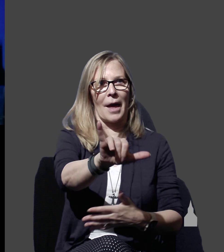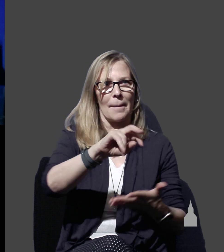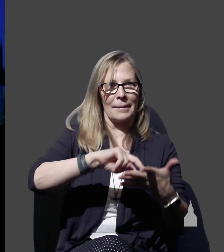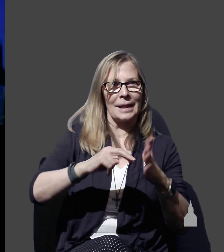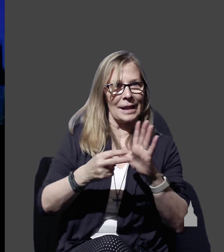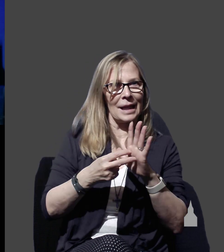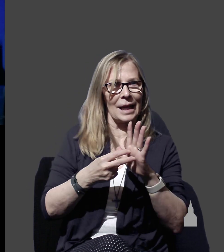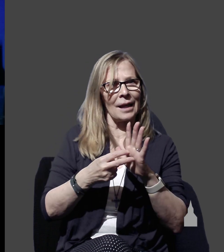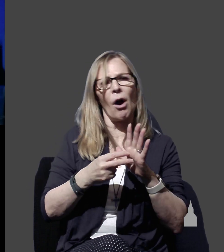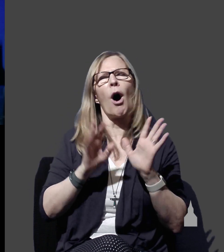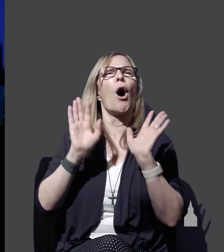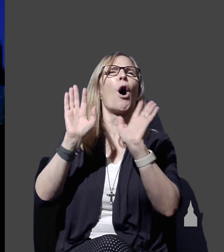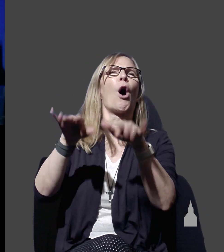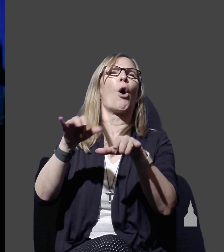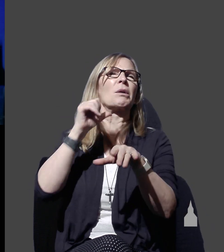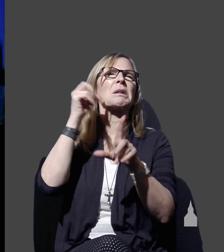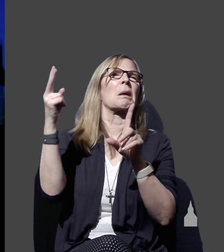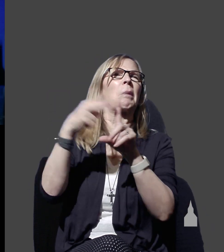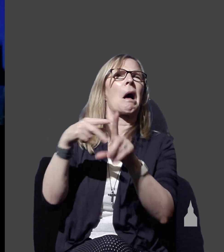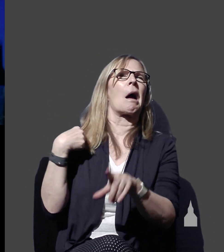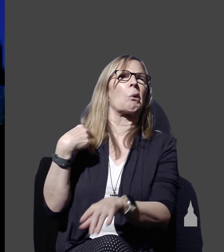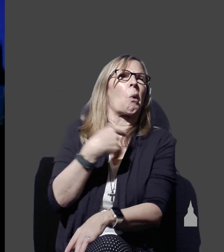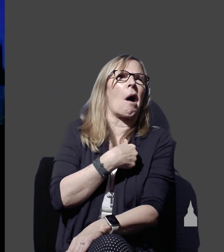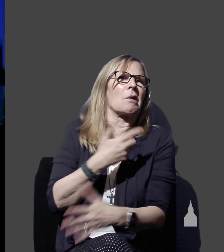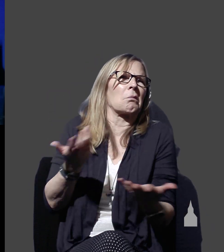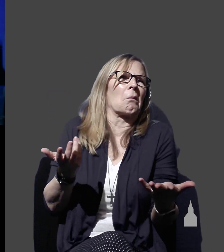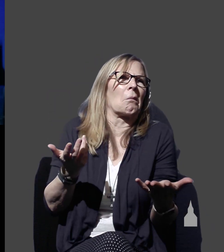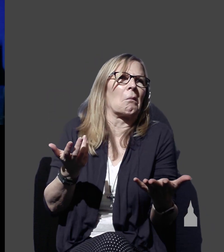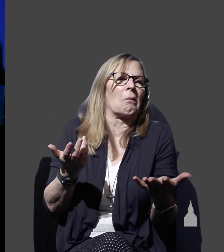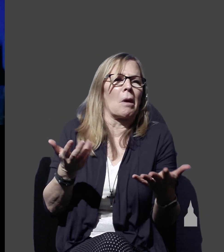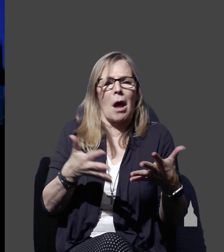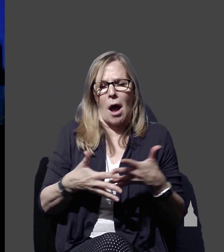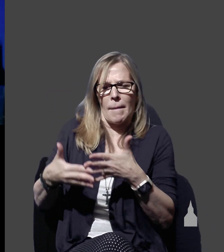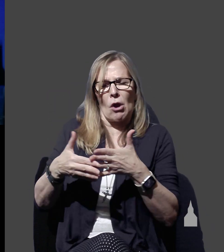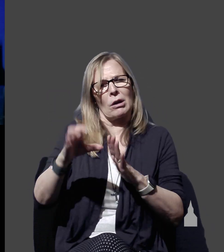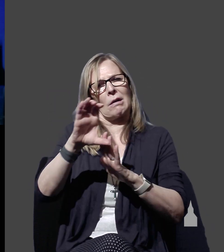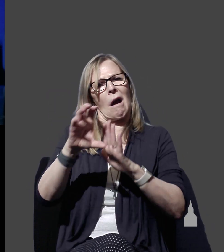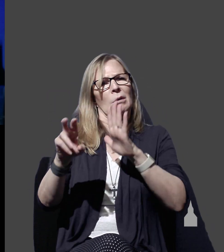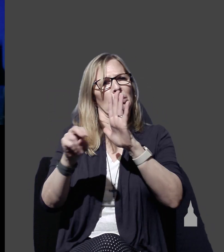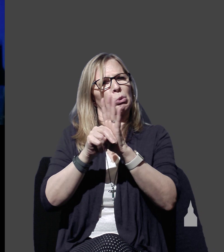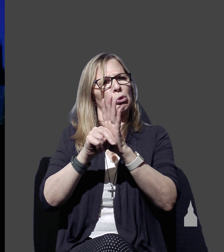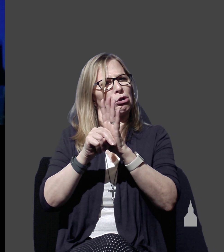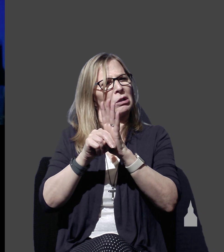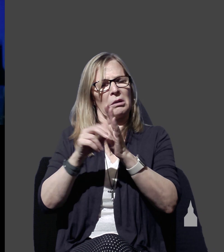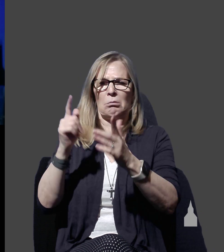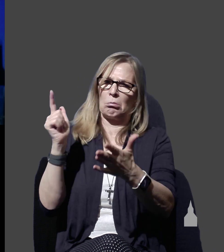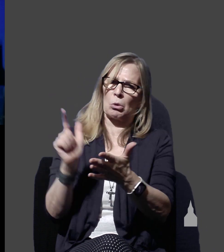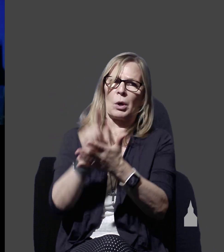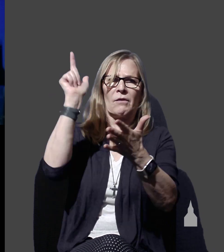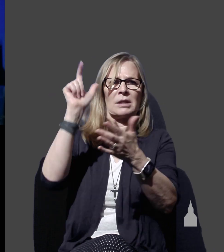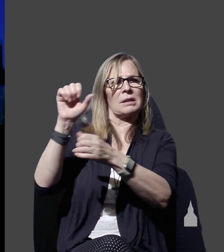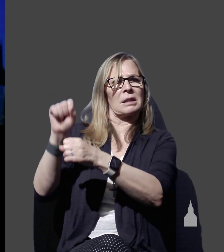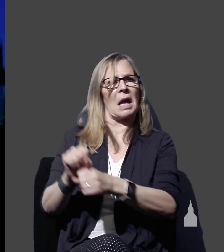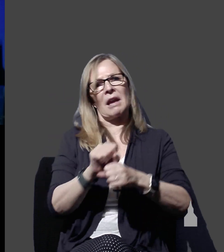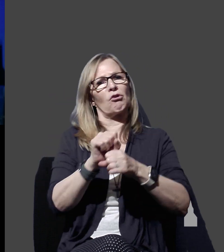to think this doesn't have any application to us. I mean, after all, the American Constitution prohibits